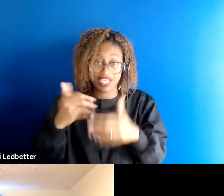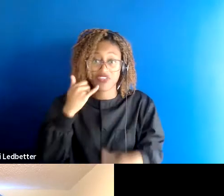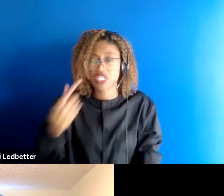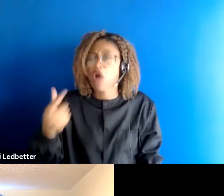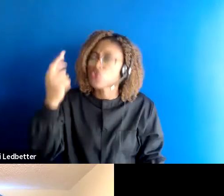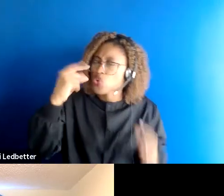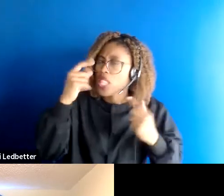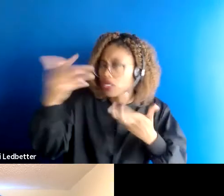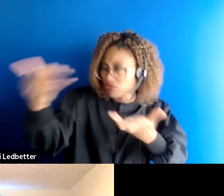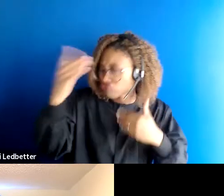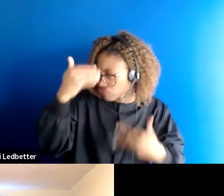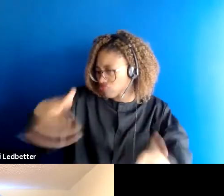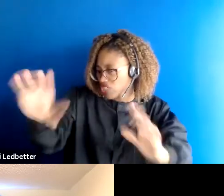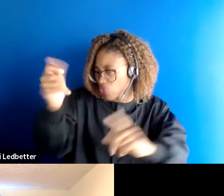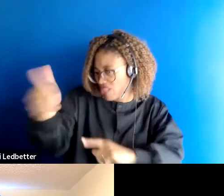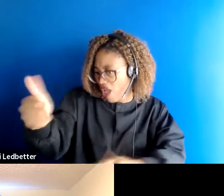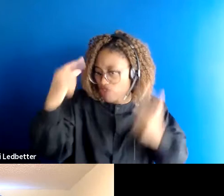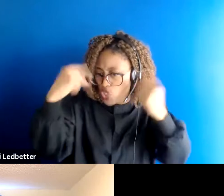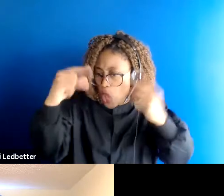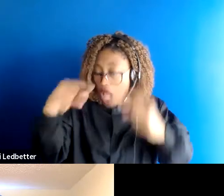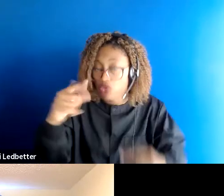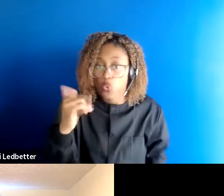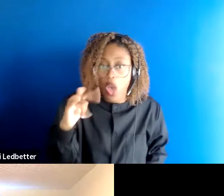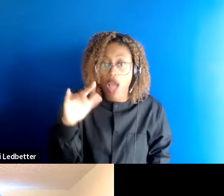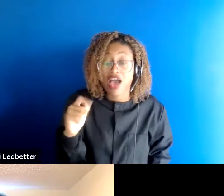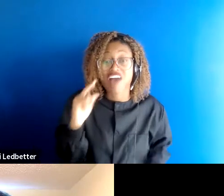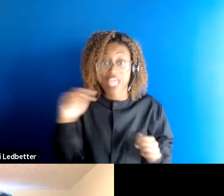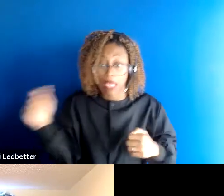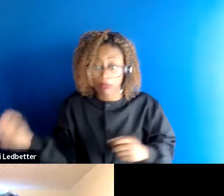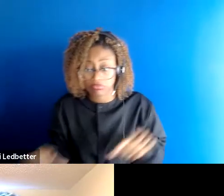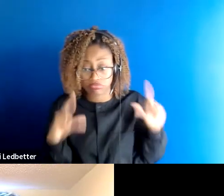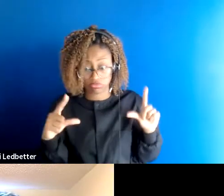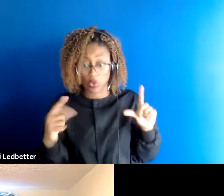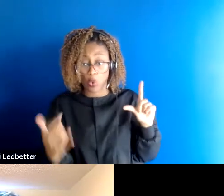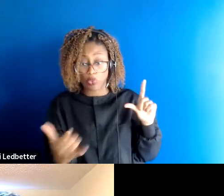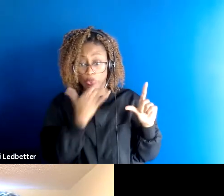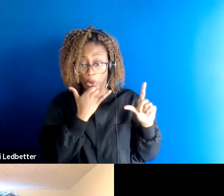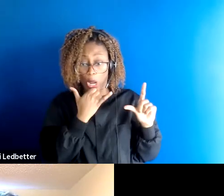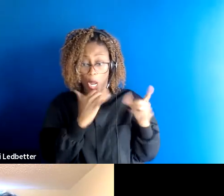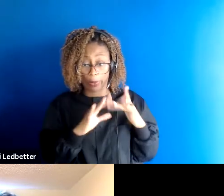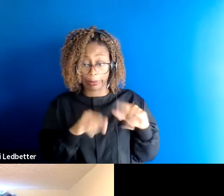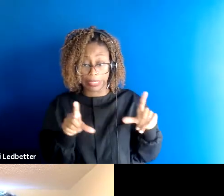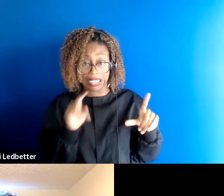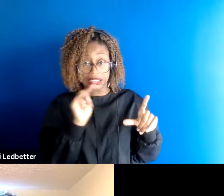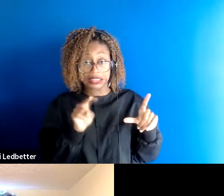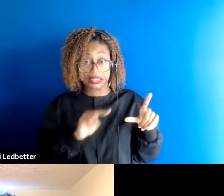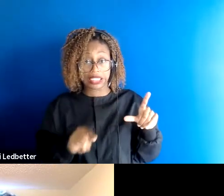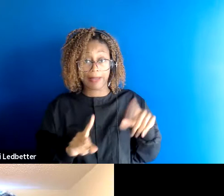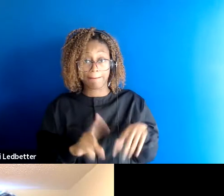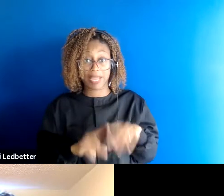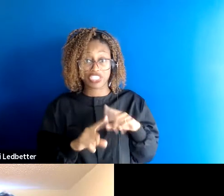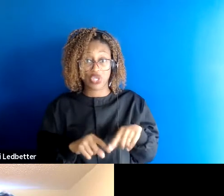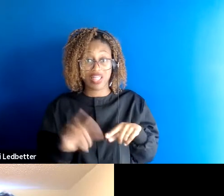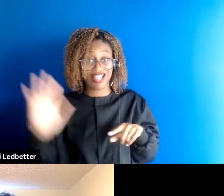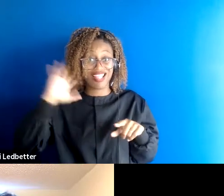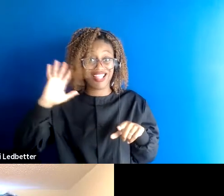it themselves, they could land on a page or information that could be based on how they